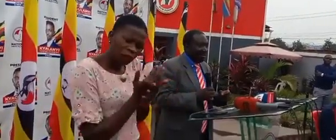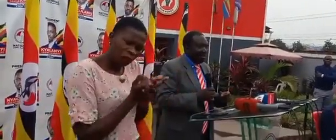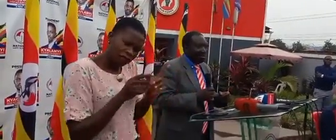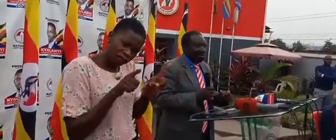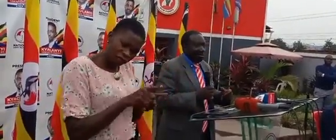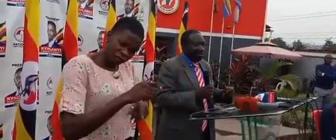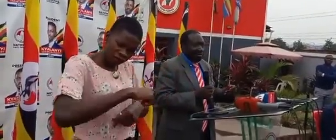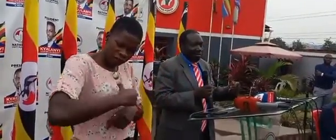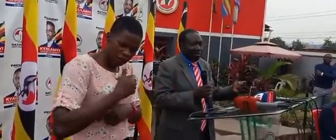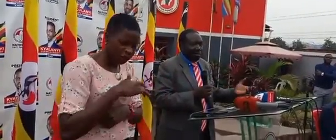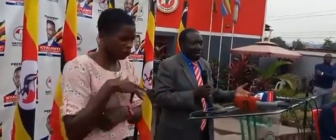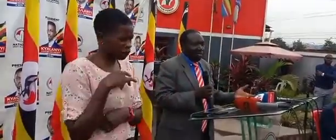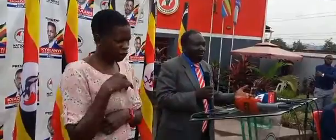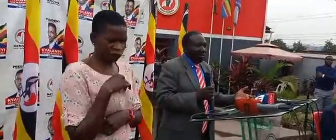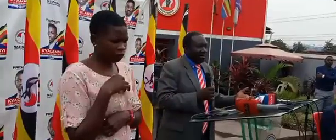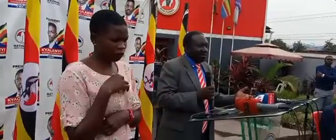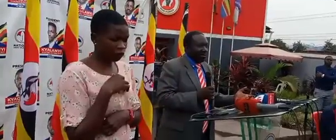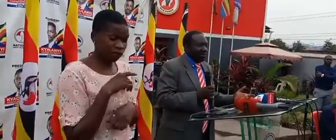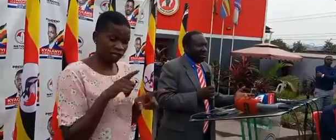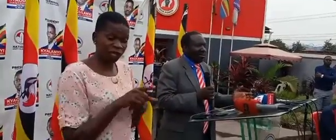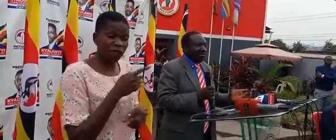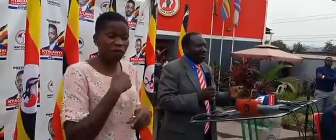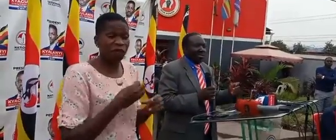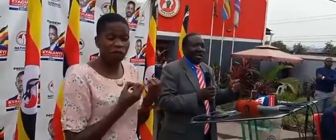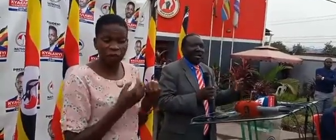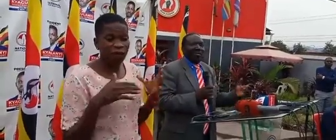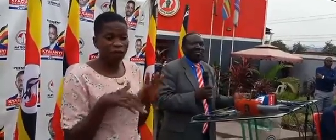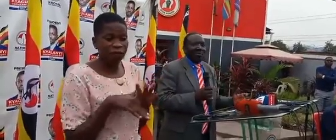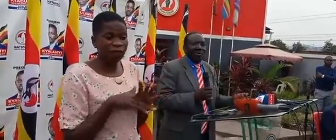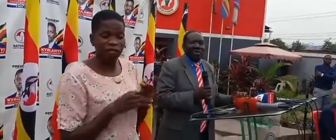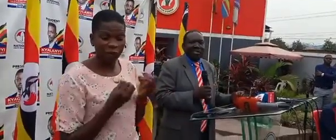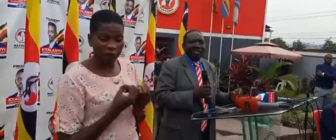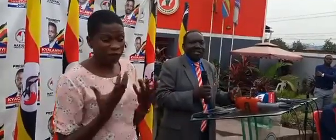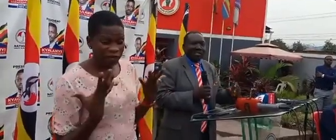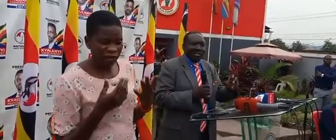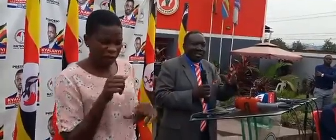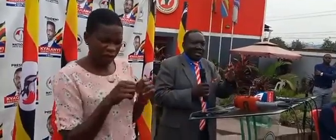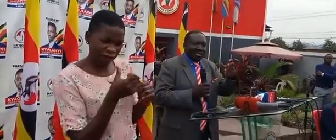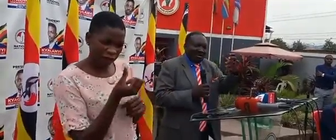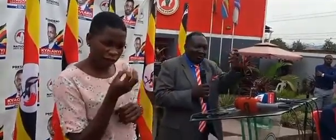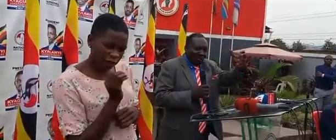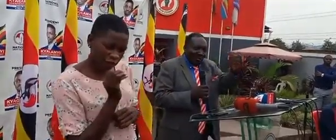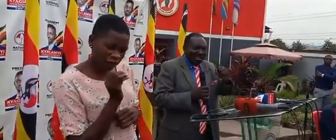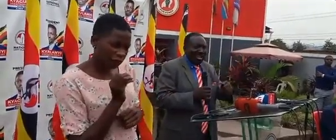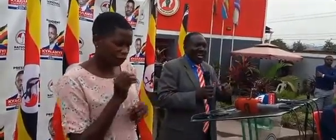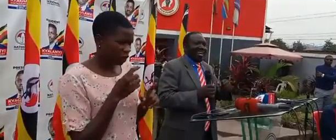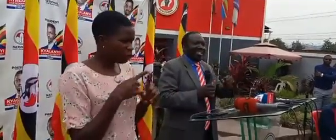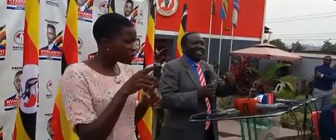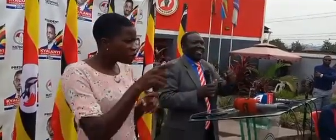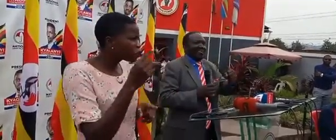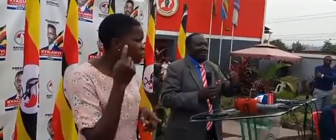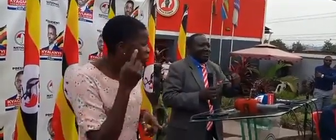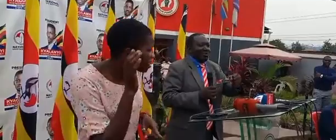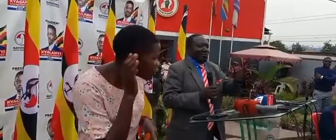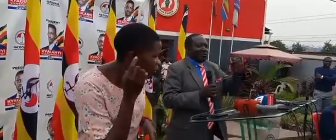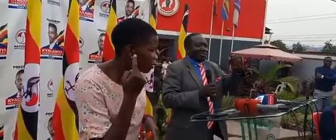fenyini tuli bangi tuli nkaaga n'omusoto naye temunaba kuwulira